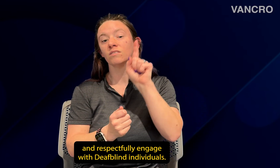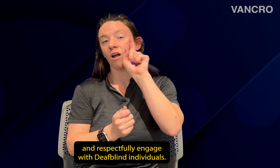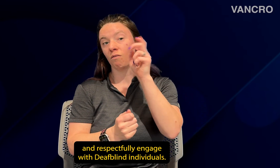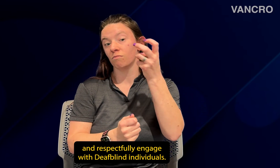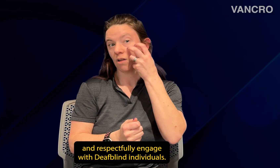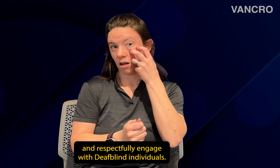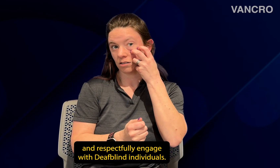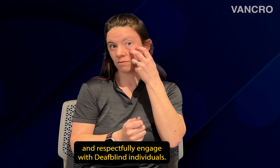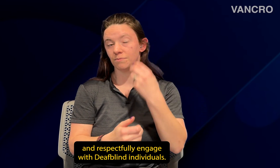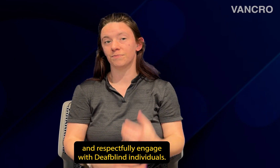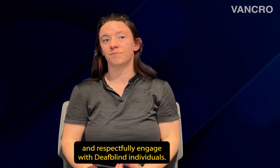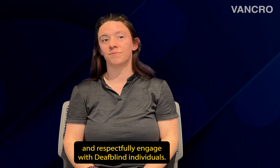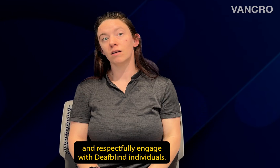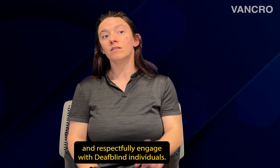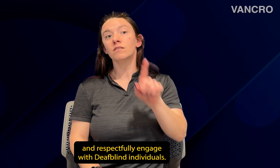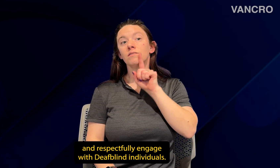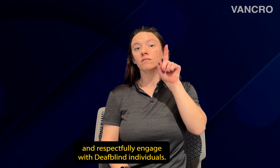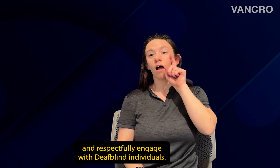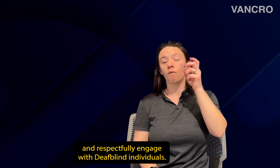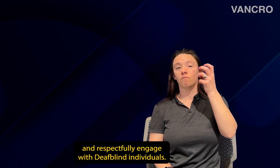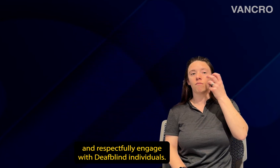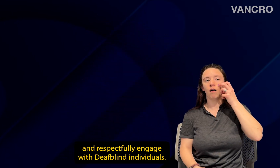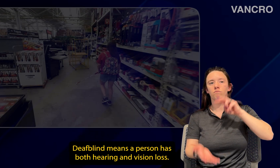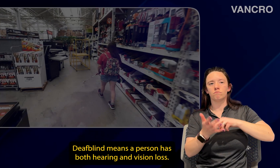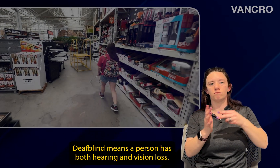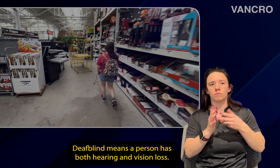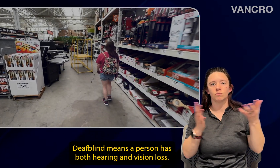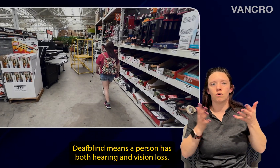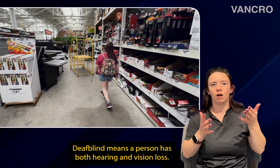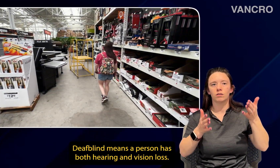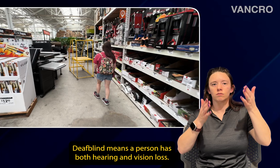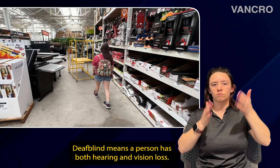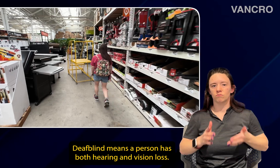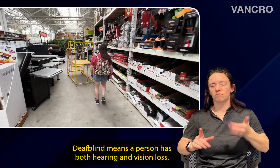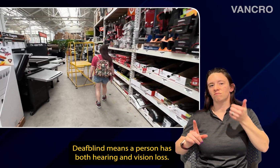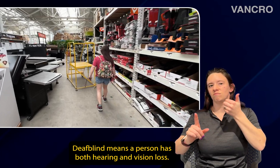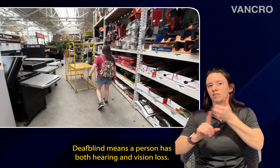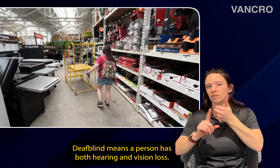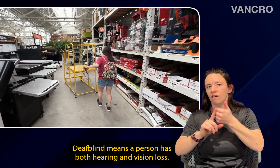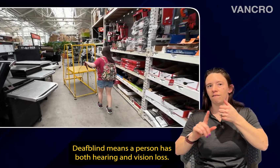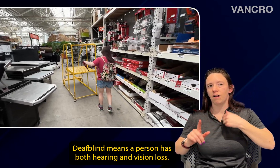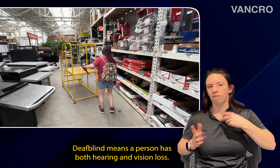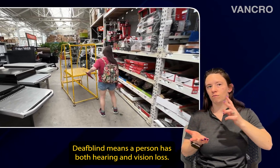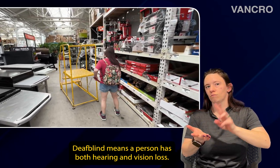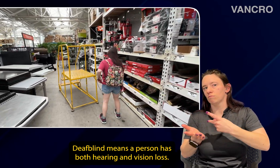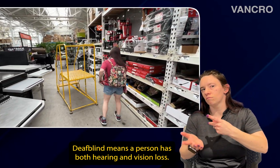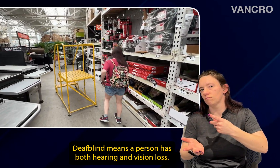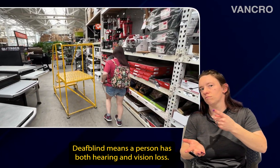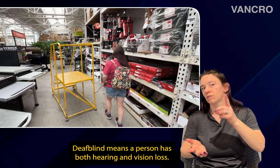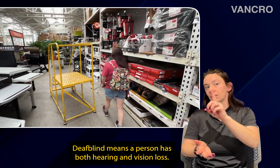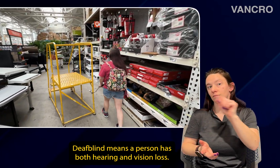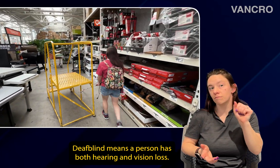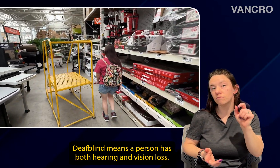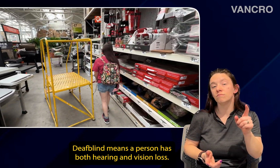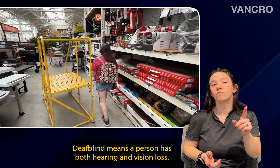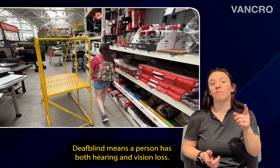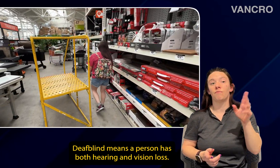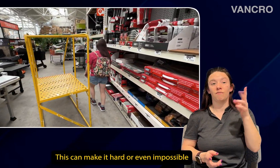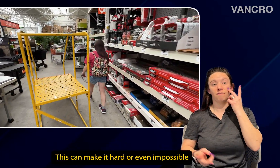respectfully engage with deaf-blind individuals. Deaf-blind means a person has both hearing and vision loss. This can